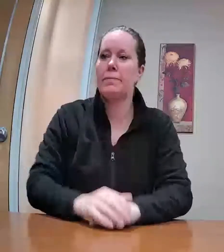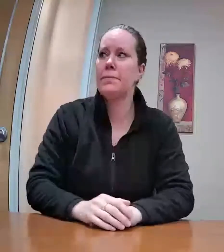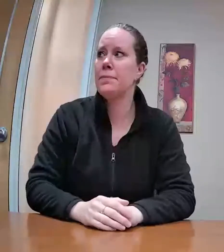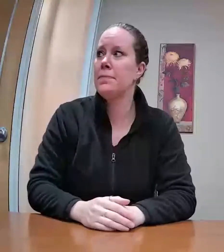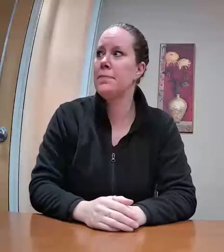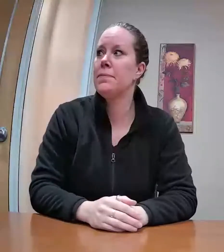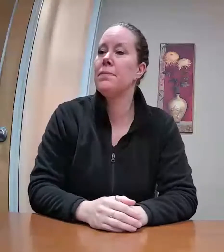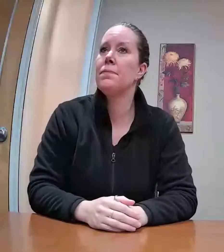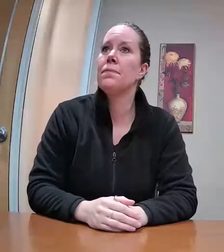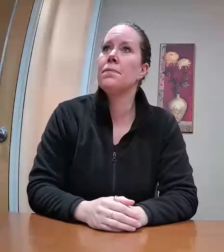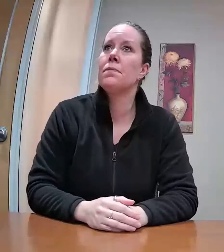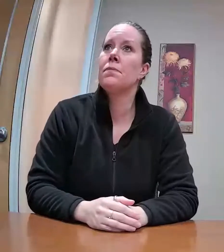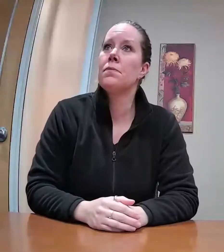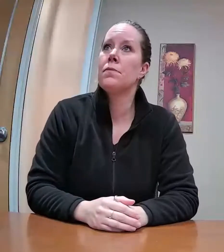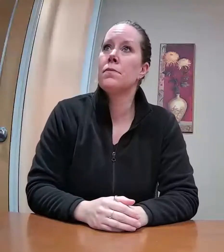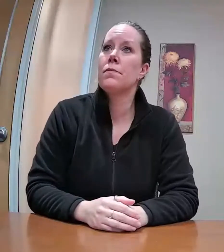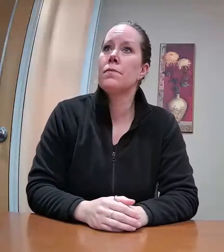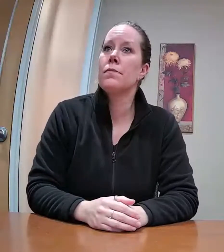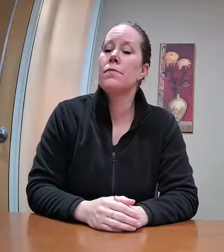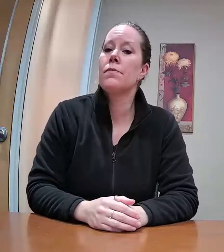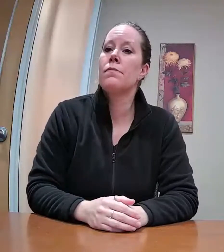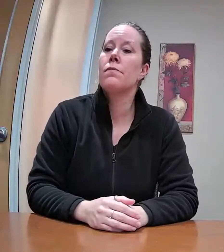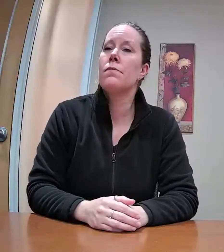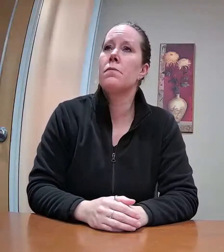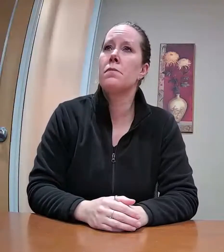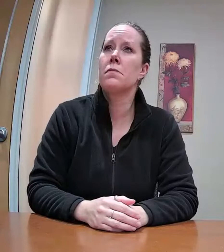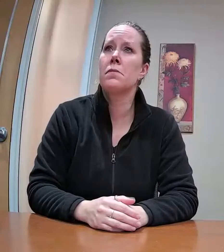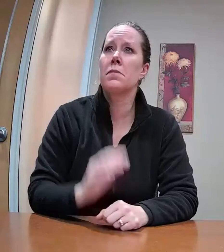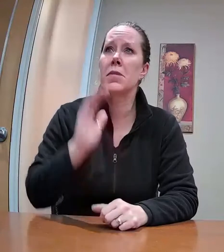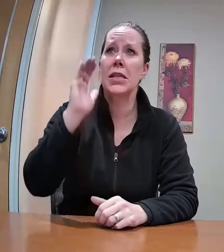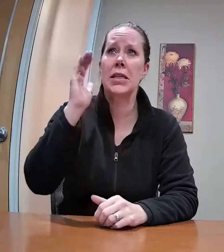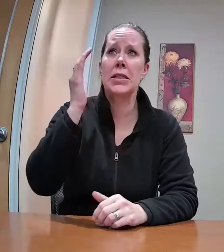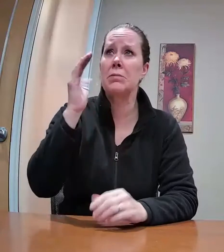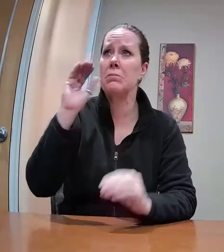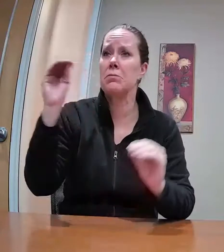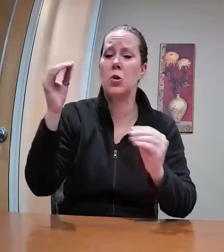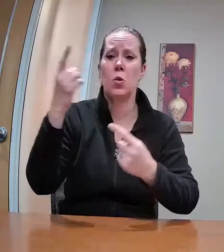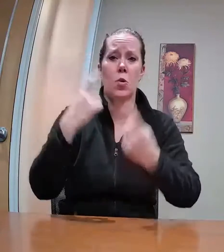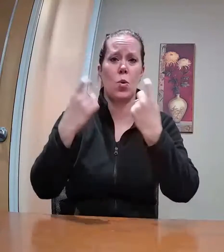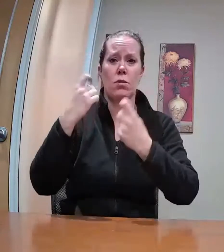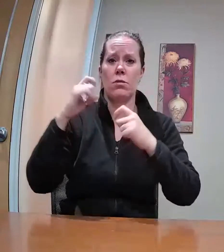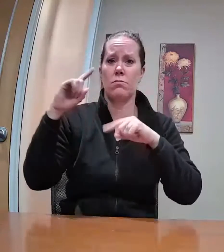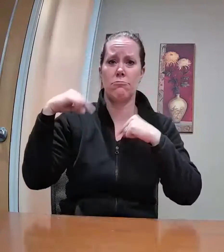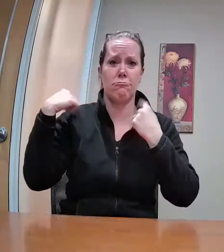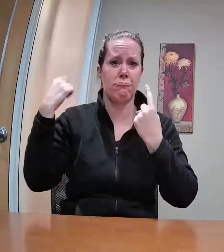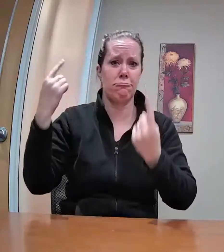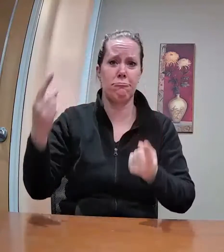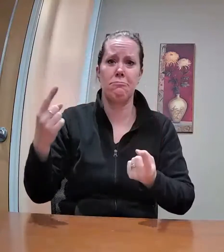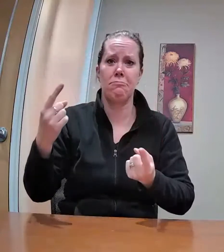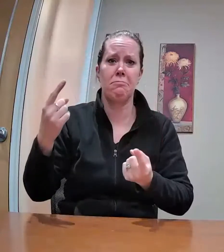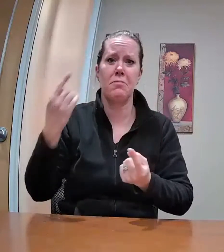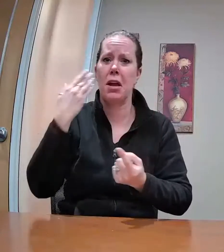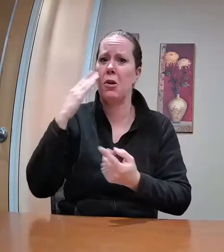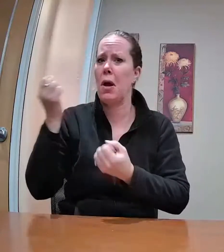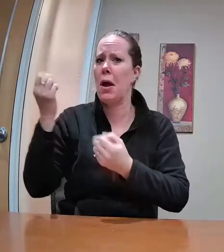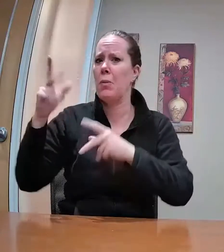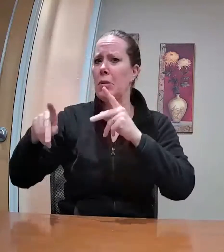You're caught up, so that's live. Okay, so doesn't seem to be any questions as of yet. I don't know how many people are